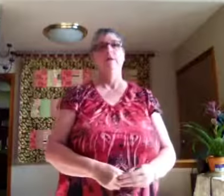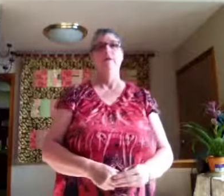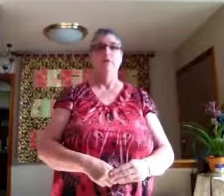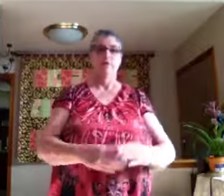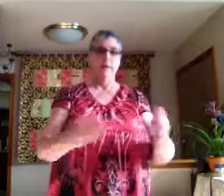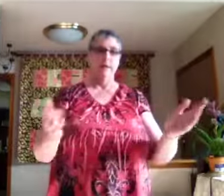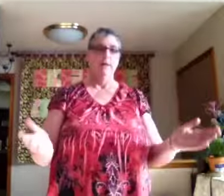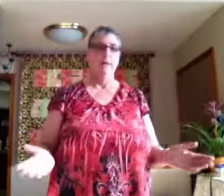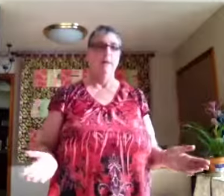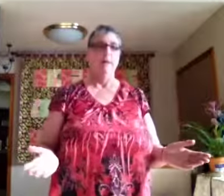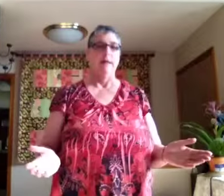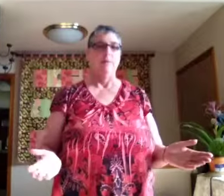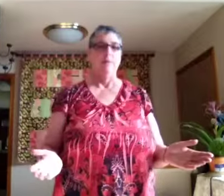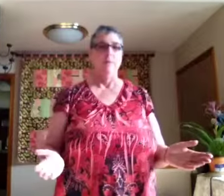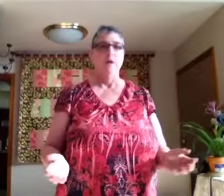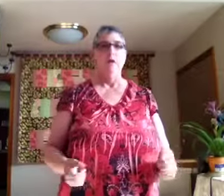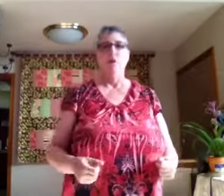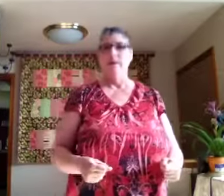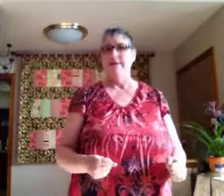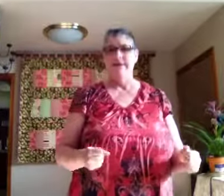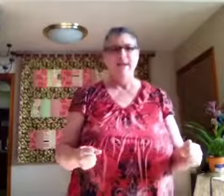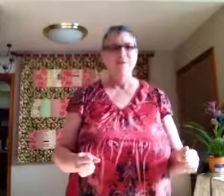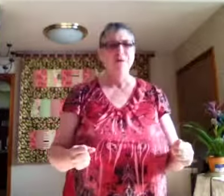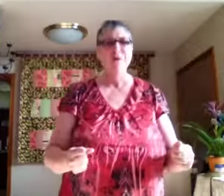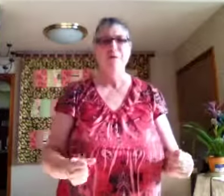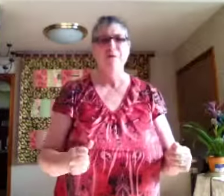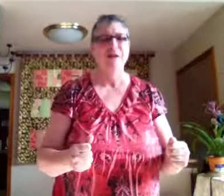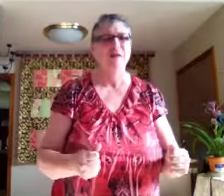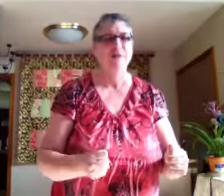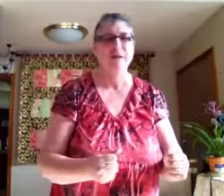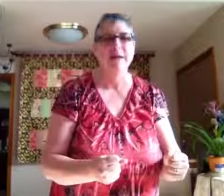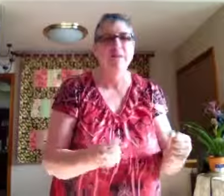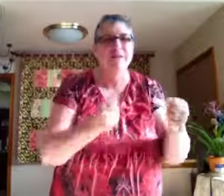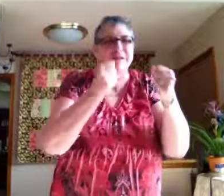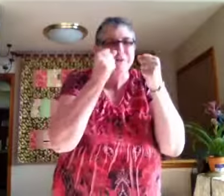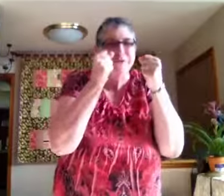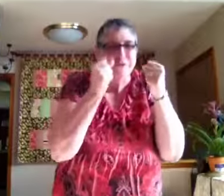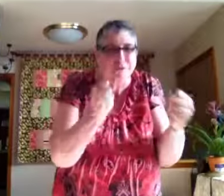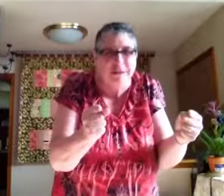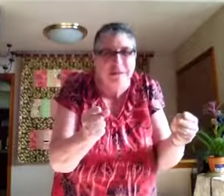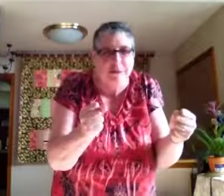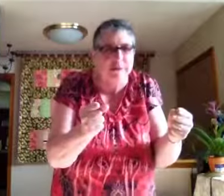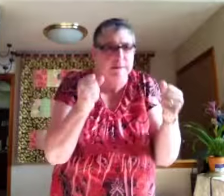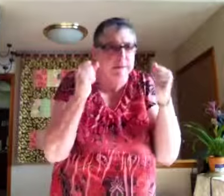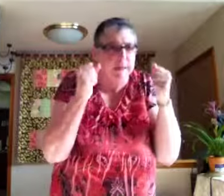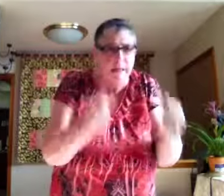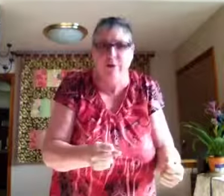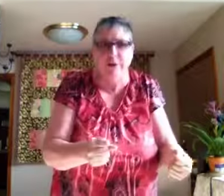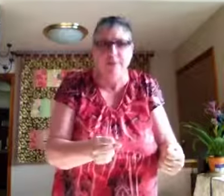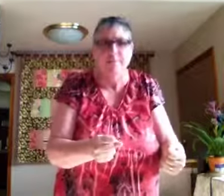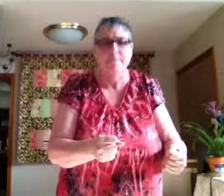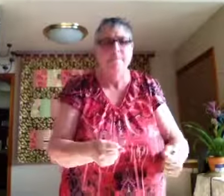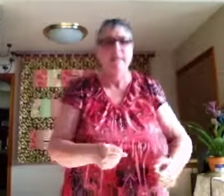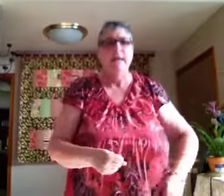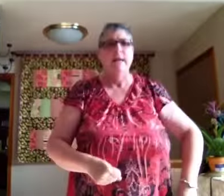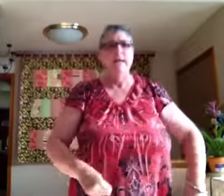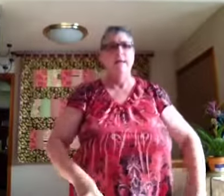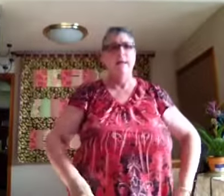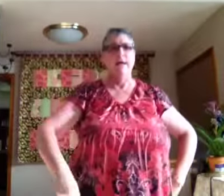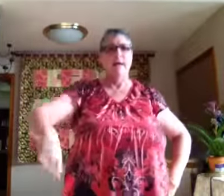to feed his company. When David heard this story, he was extremely angry. And he said,